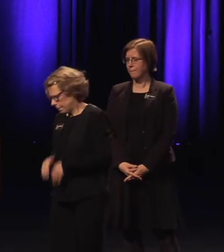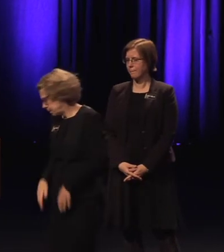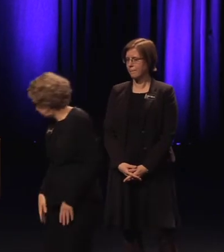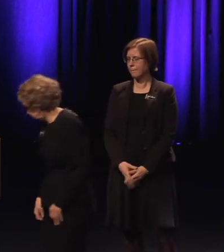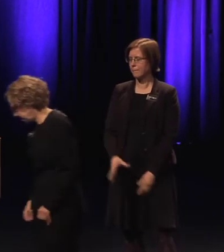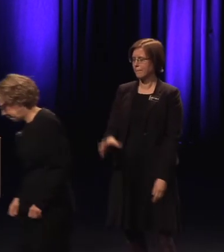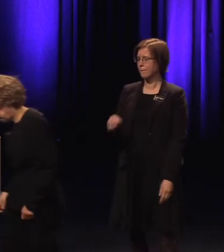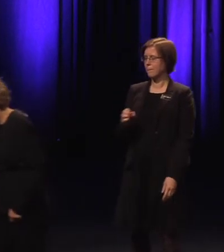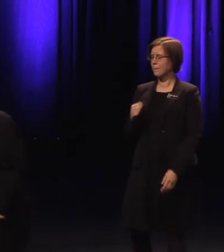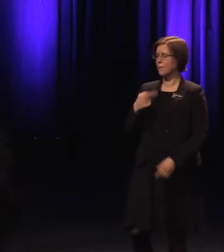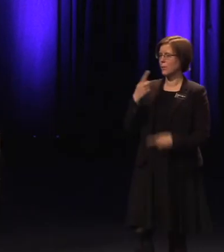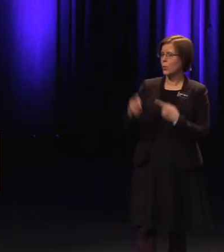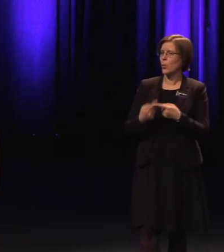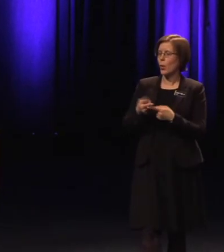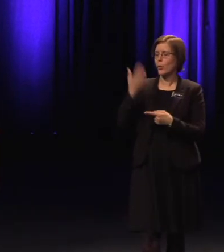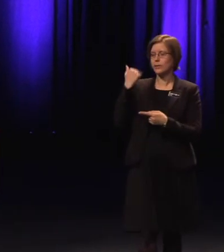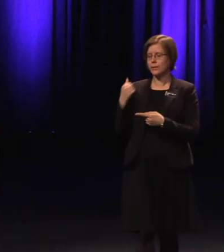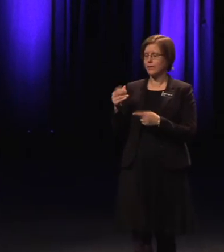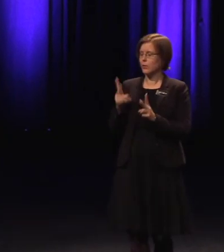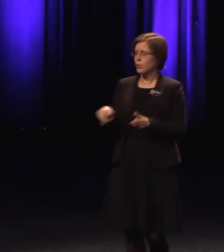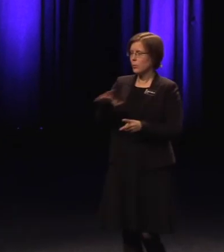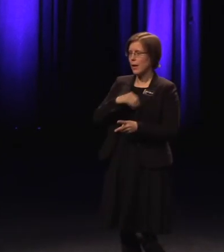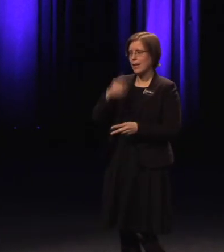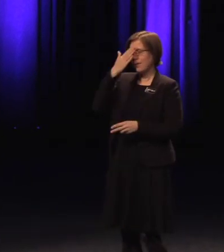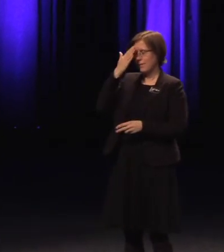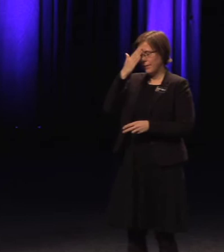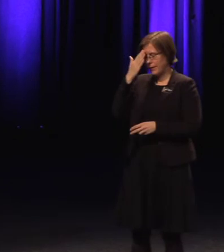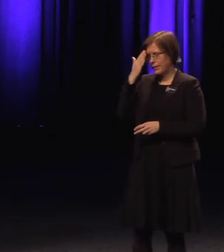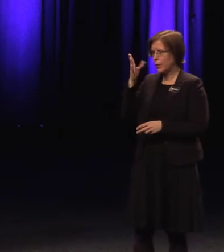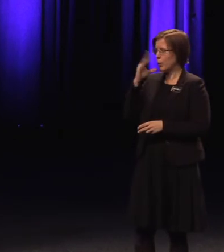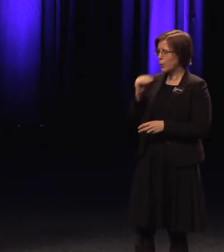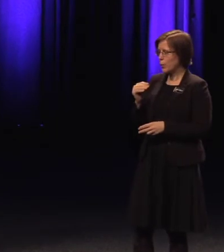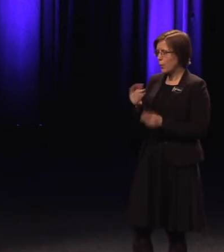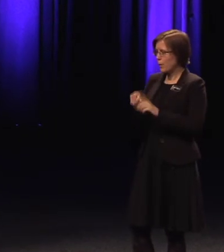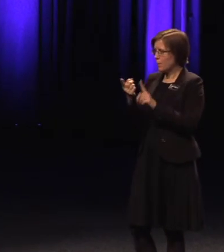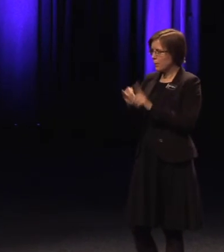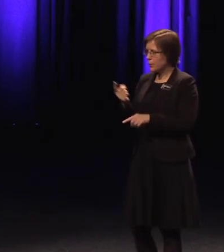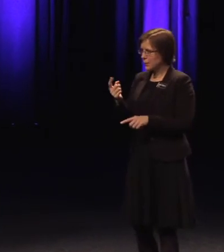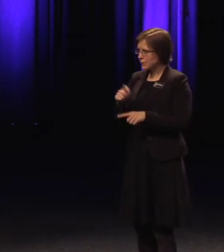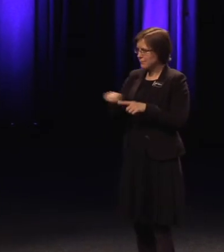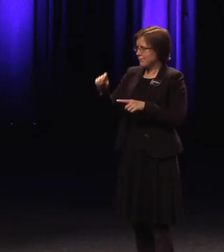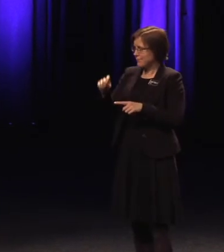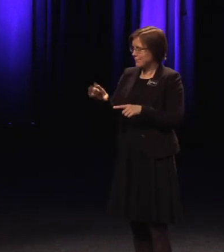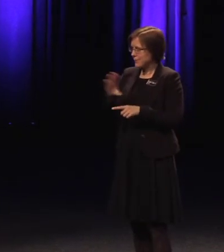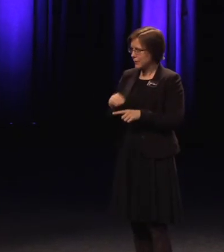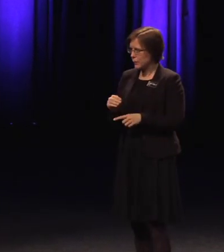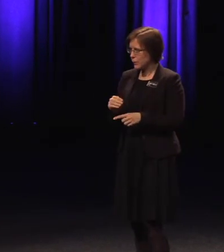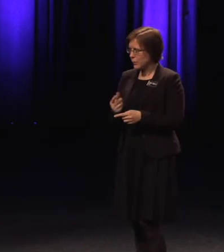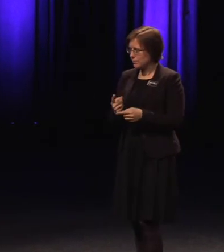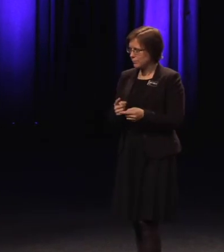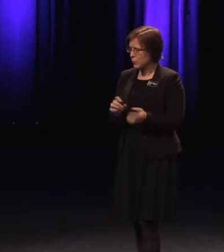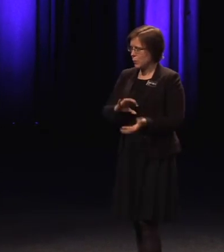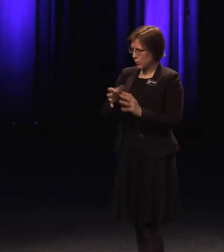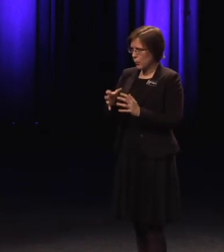A few years ago, as we all know, the spark that lit the fire of the Arab uprising was